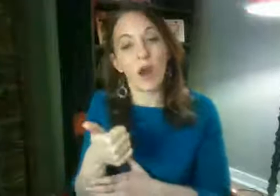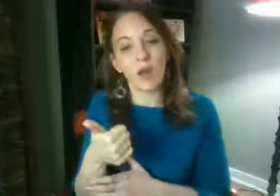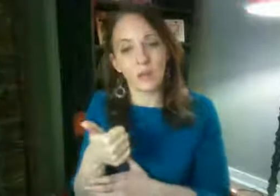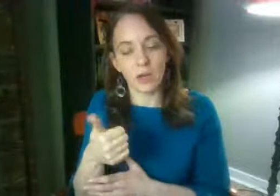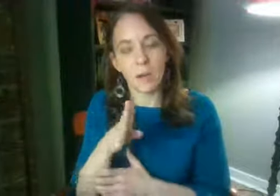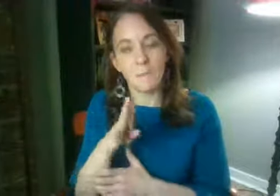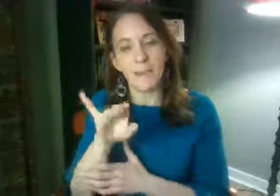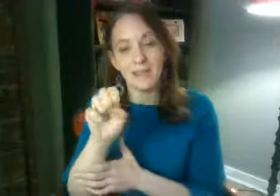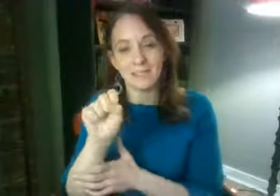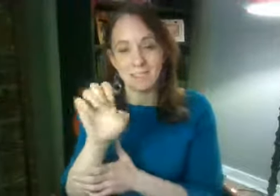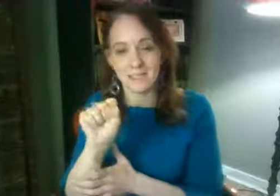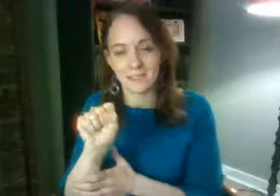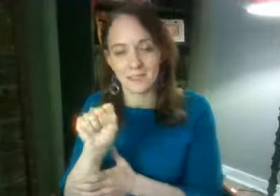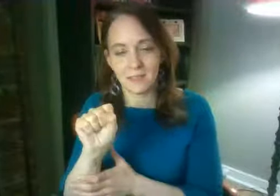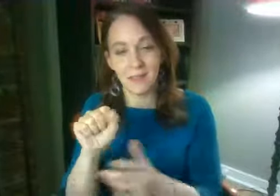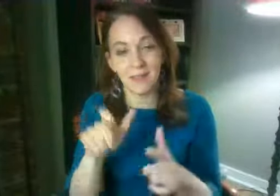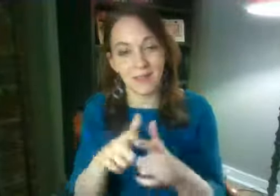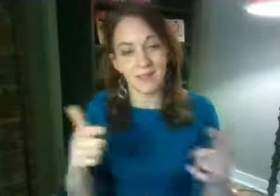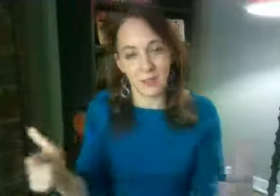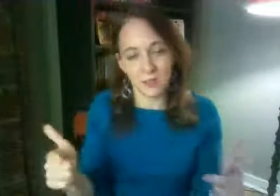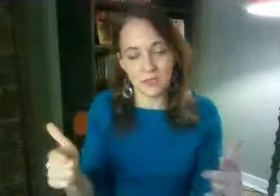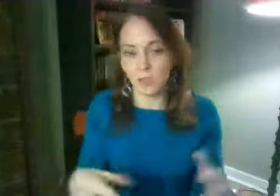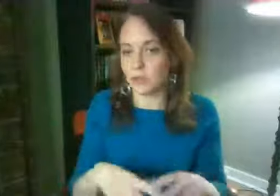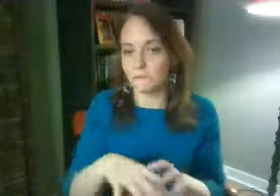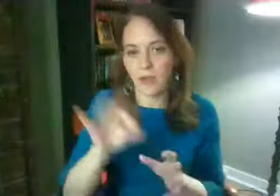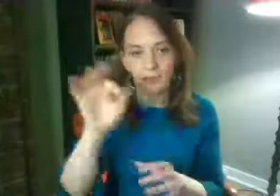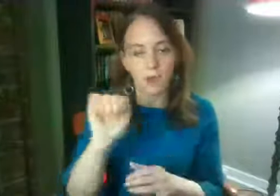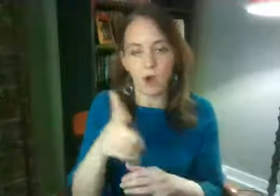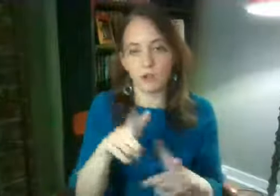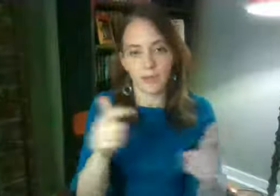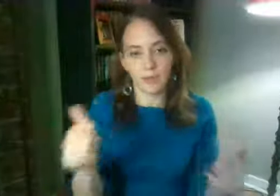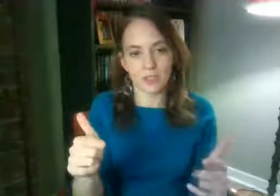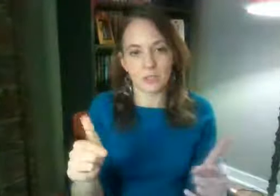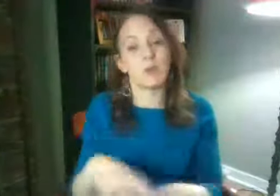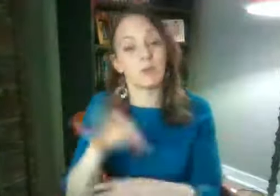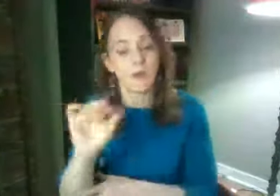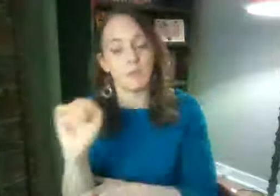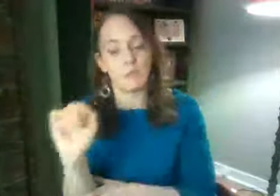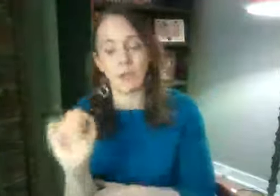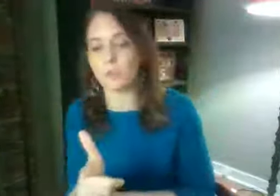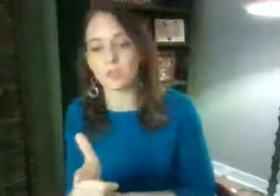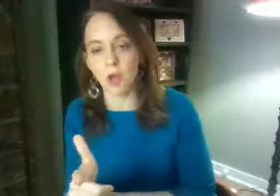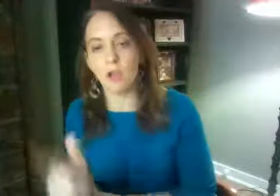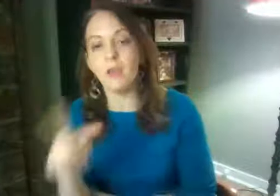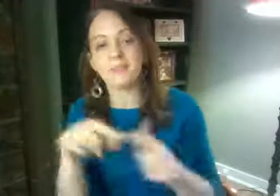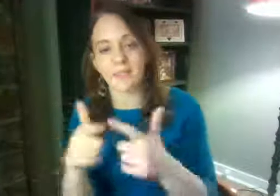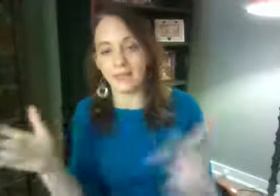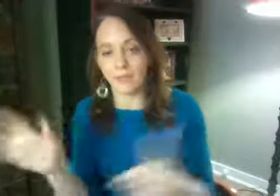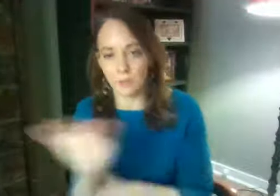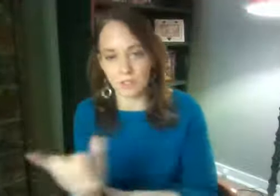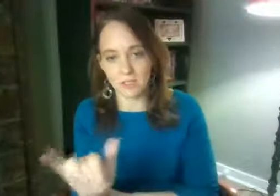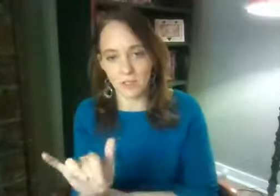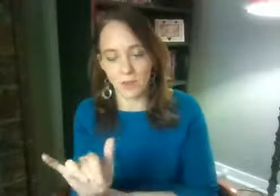are other biases in language, and you can find them in all languages, but you can find them in almost all sign languages as